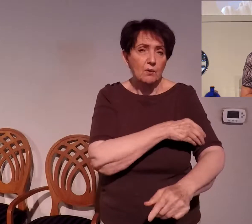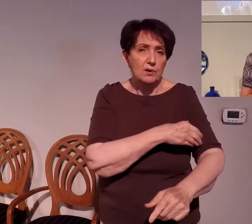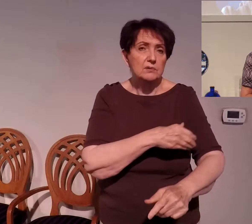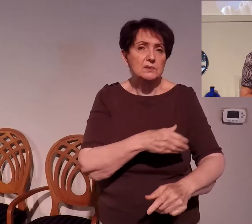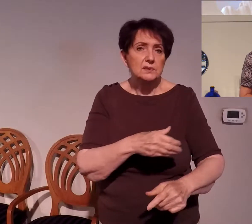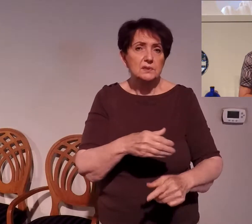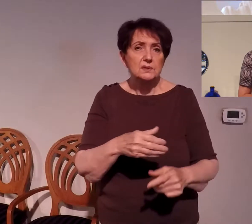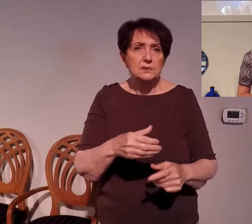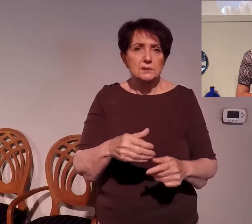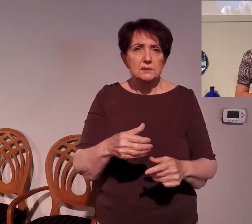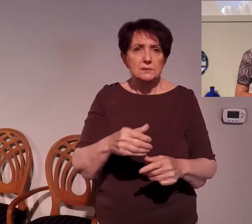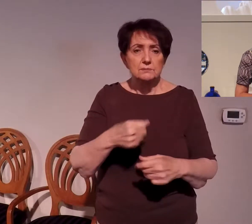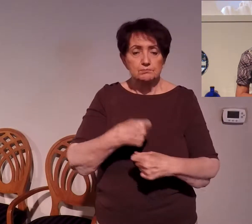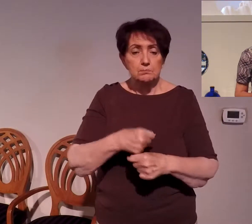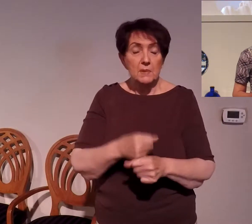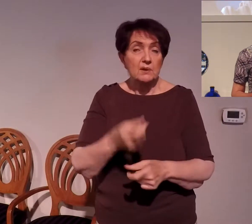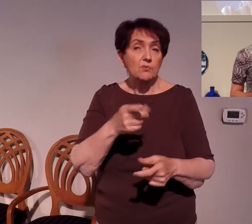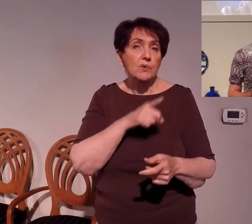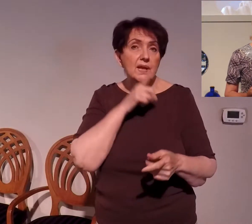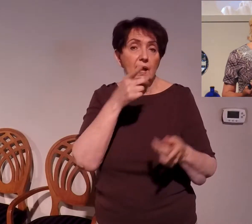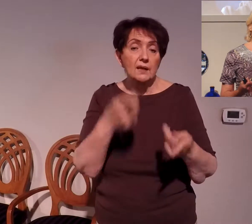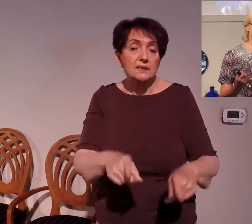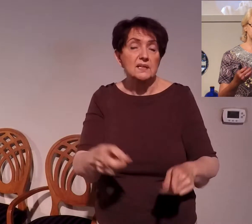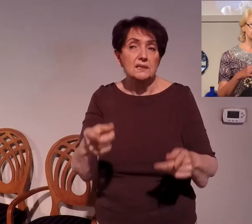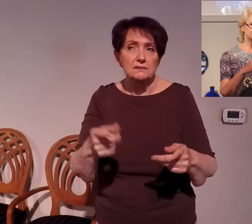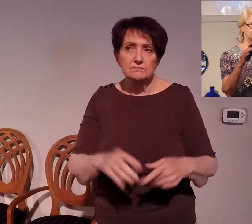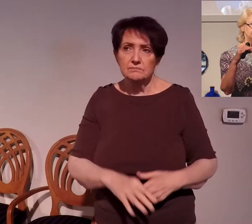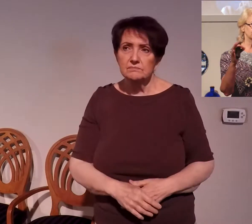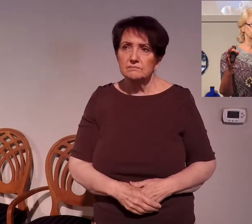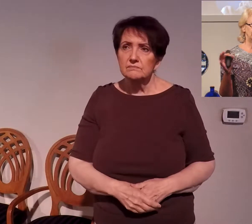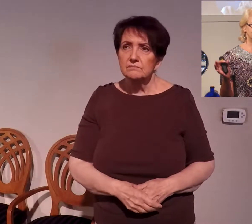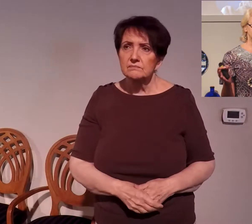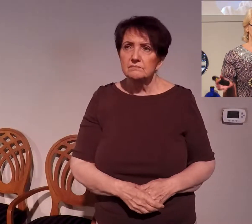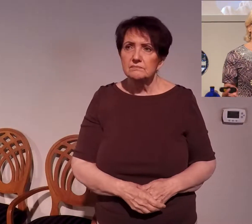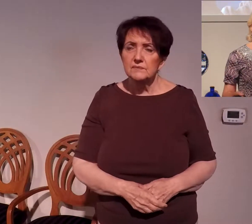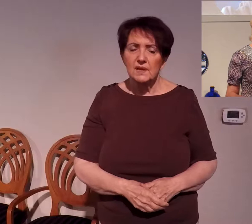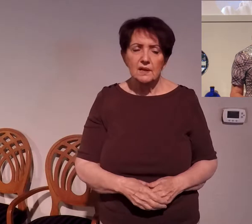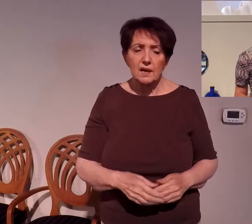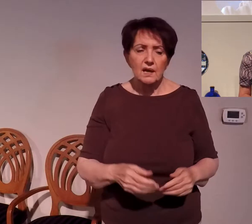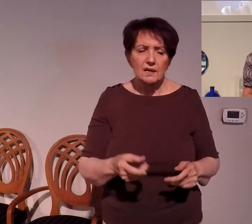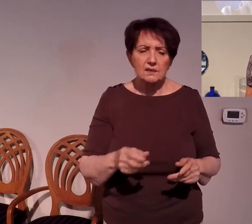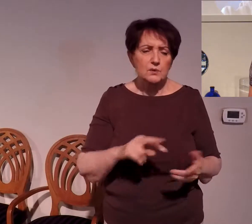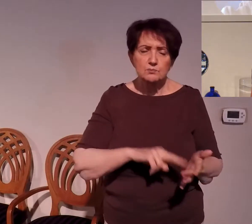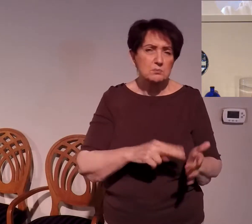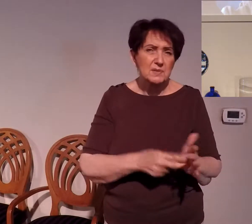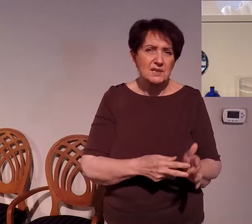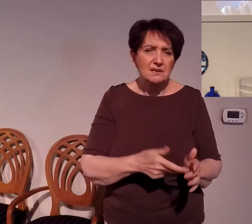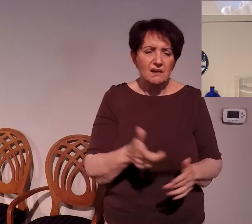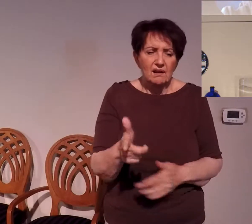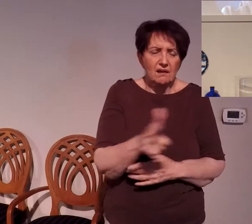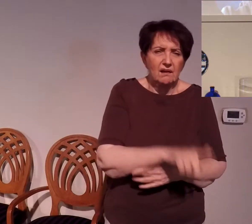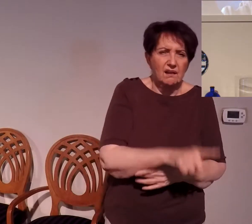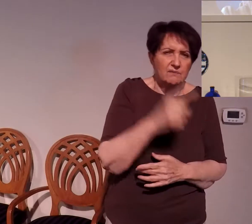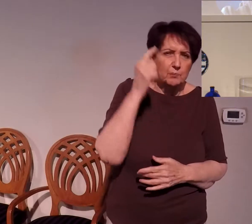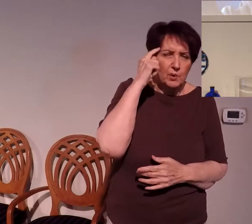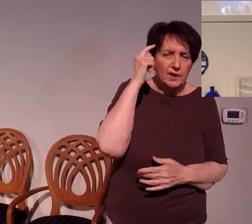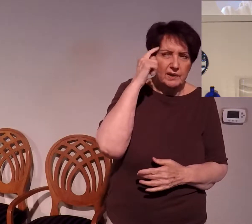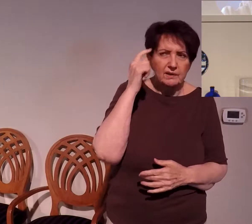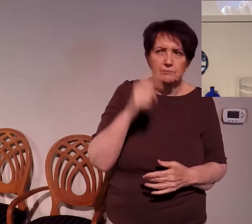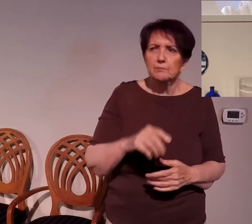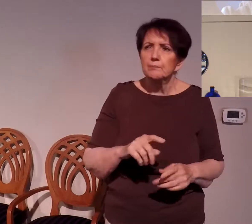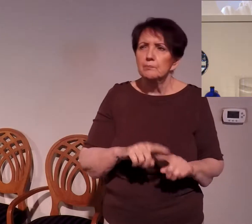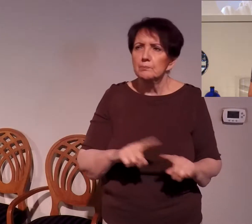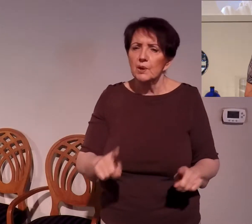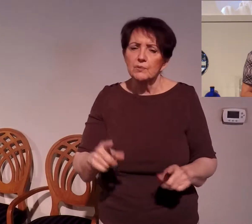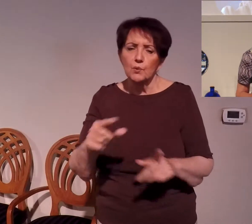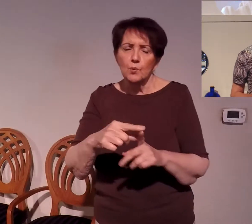reality. And I don't mean our words in some cerebral left brain sort of way, just, oh, these words that I'm talking about, but